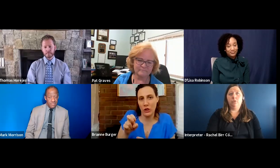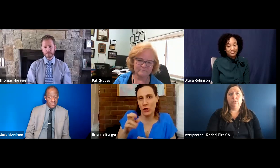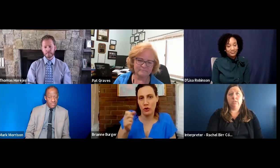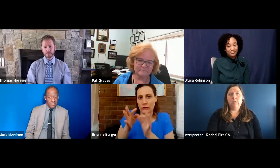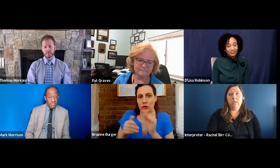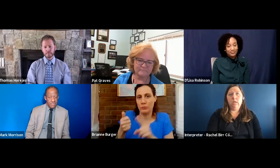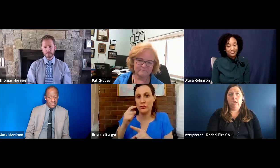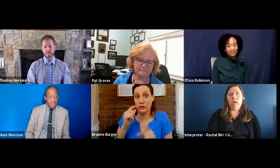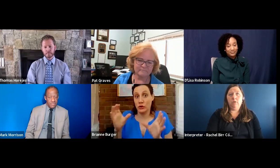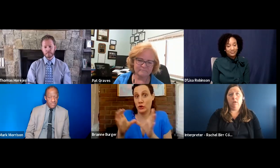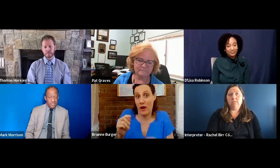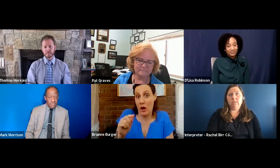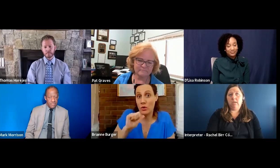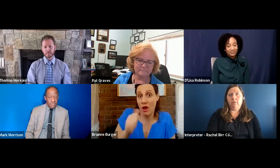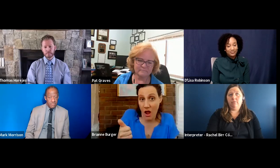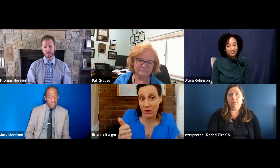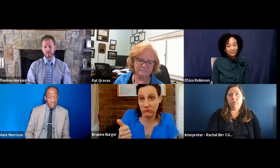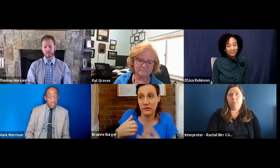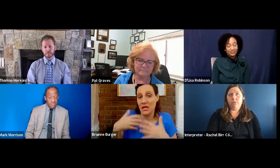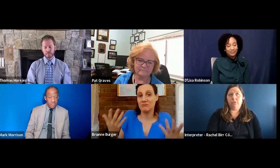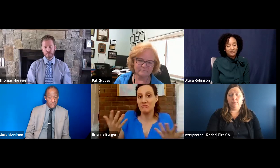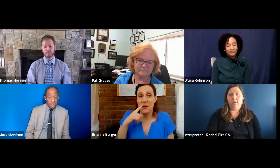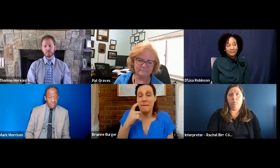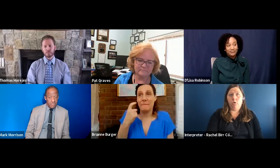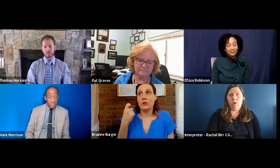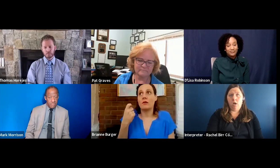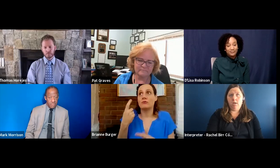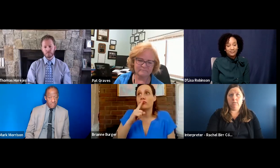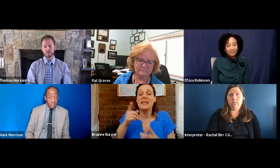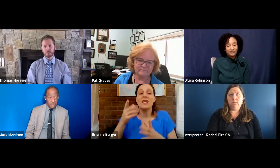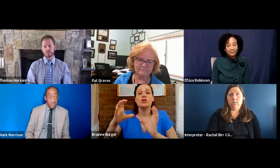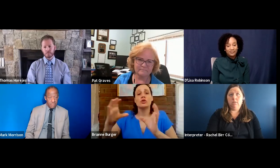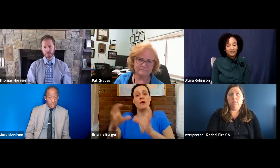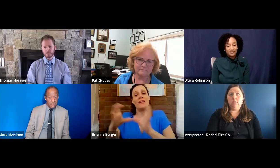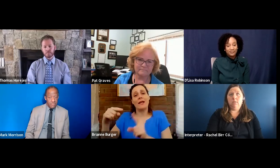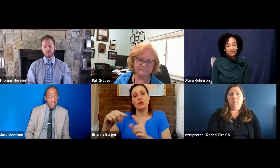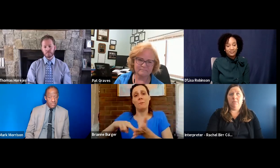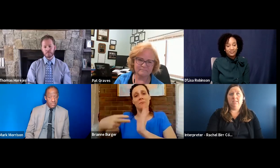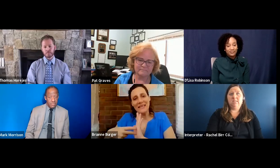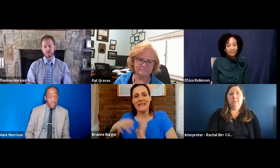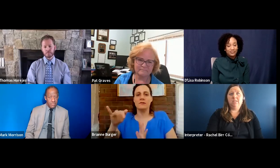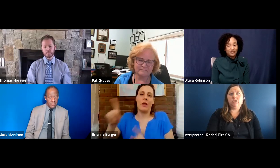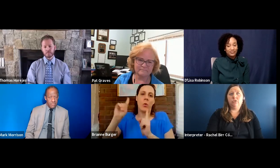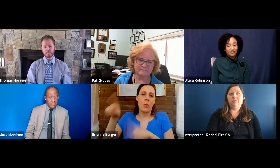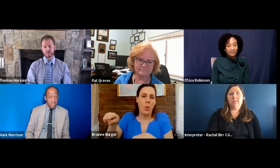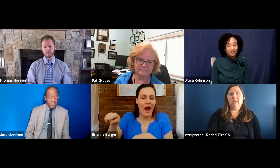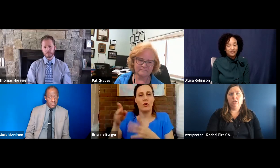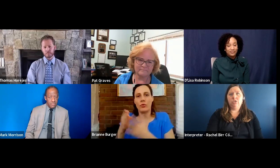me personally, I don't honestly care if an interpreter is certified or not. Because to